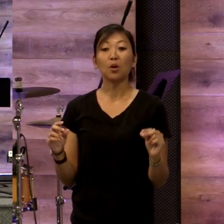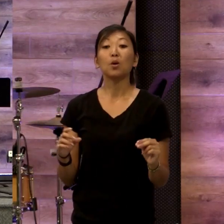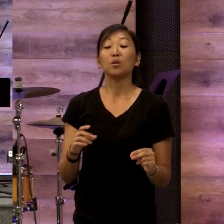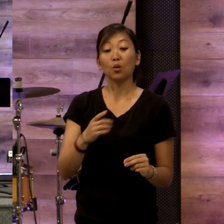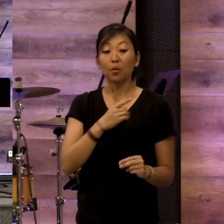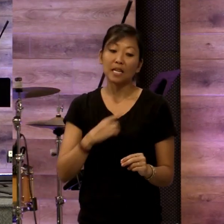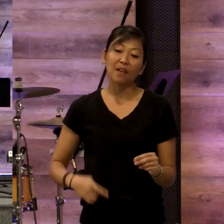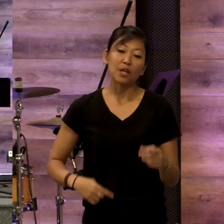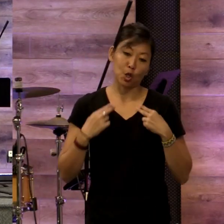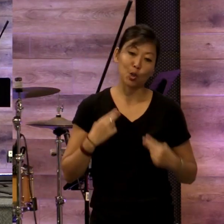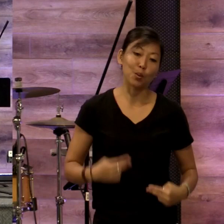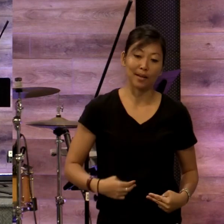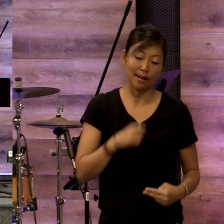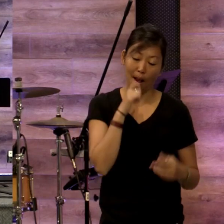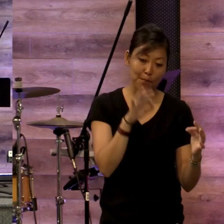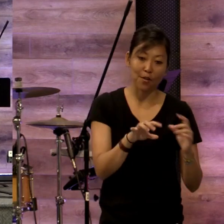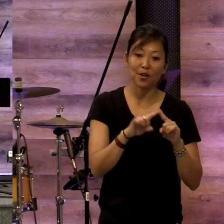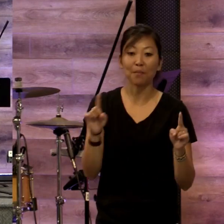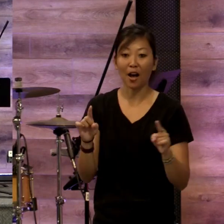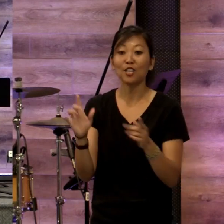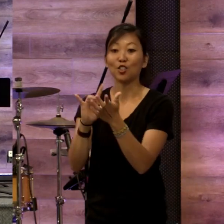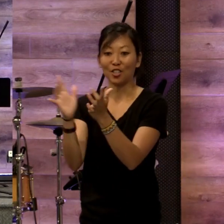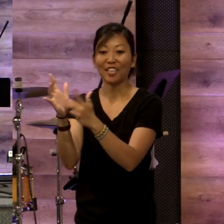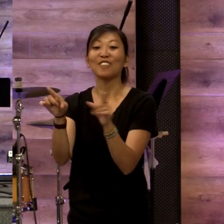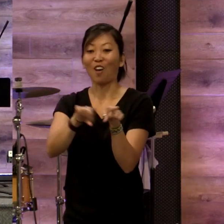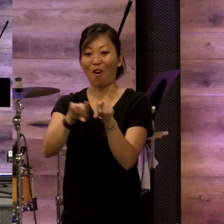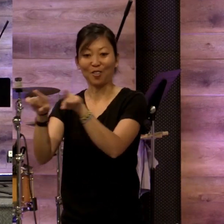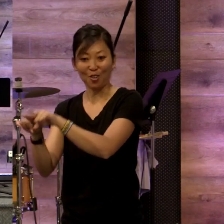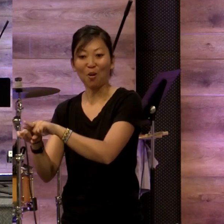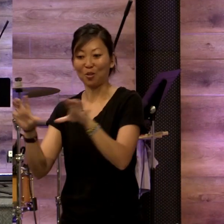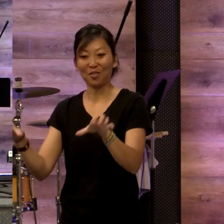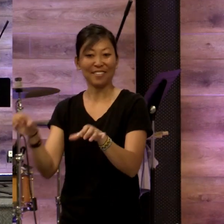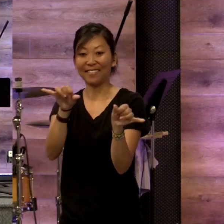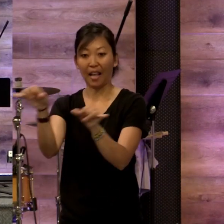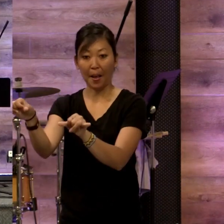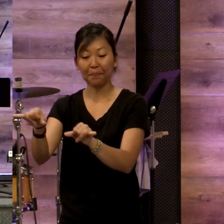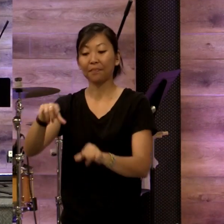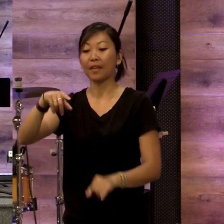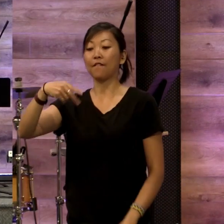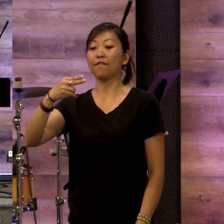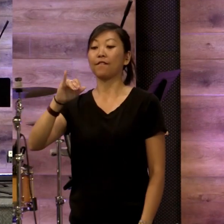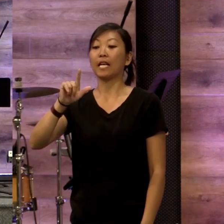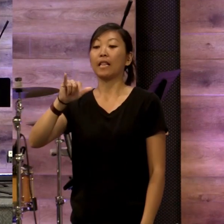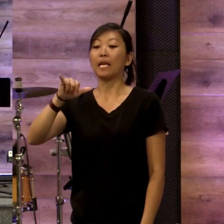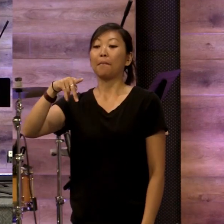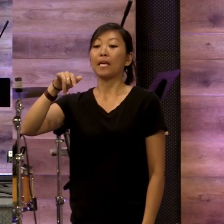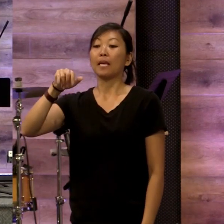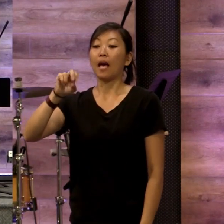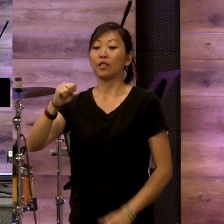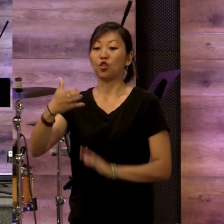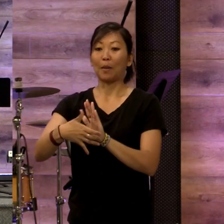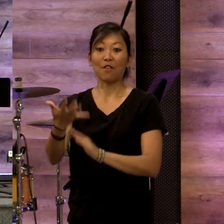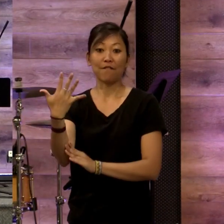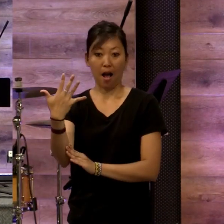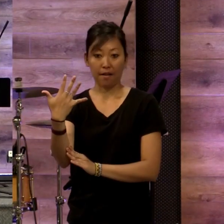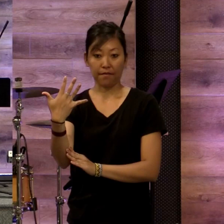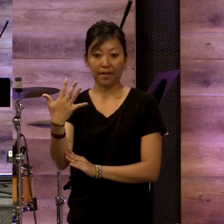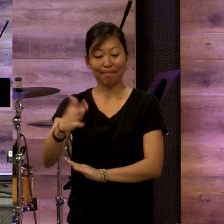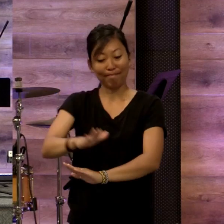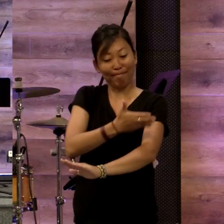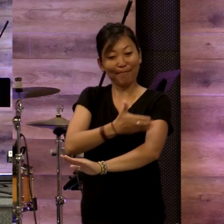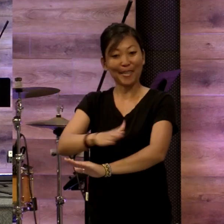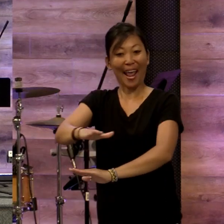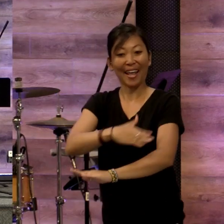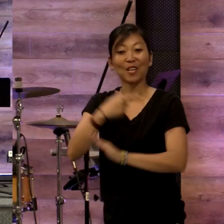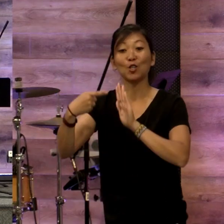later do perfectly. In Philippians chapter 5, we have one of the earliest hymns of the Christian church reflecting on Jesus